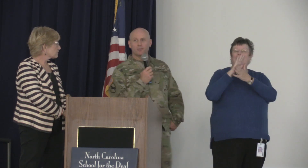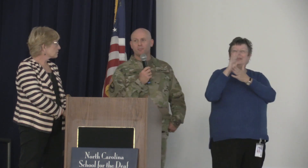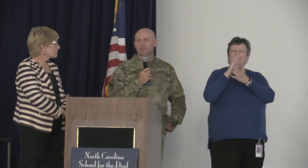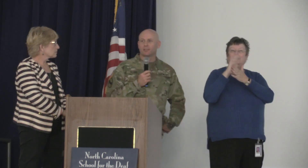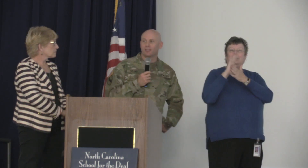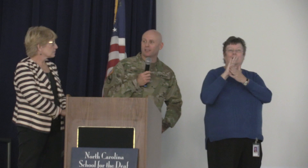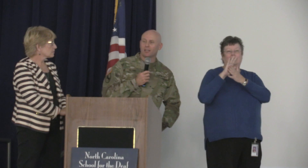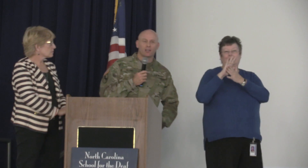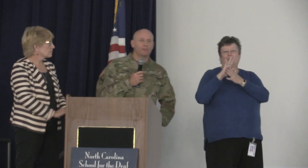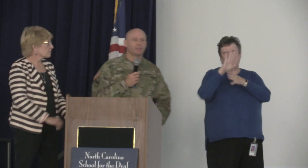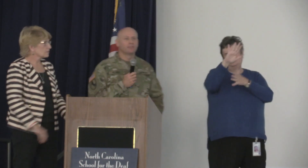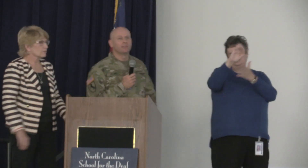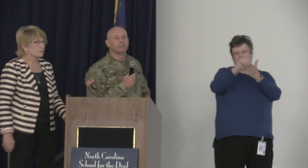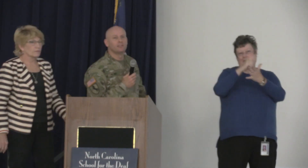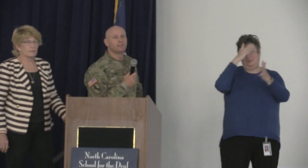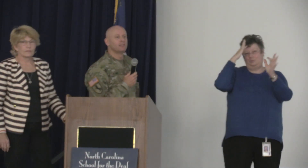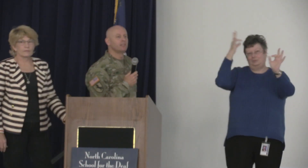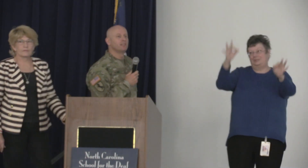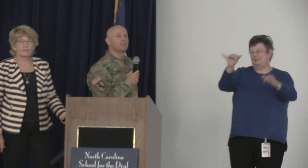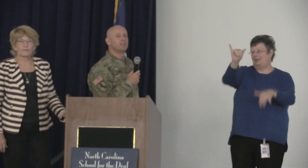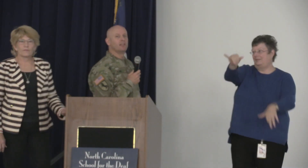That's the Optimist, Dr. Gardner.